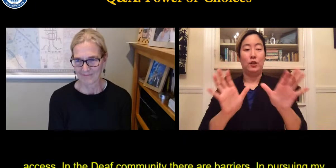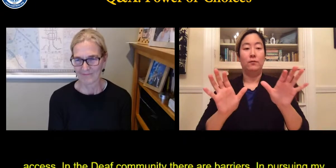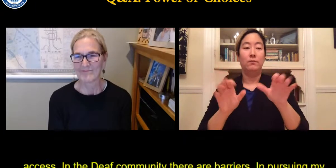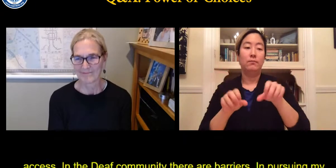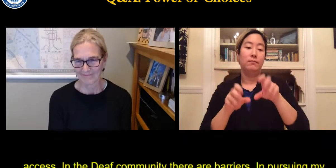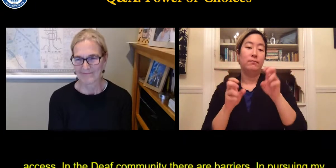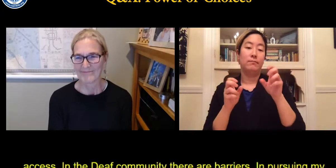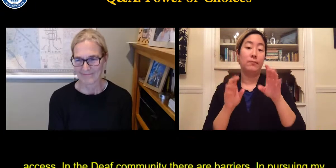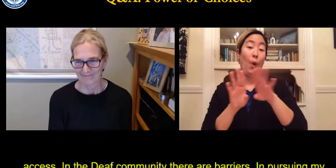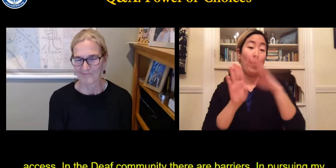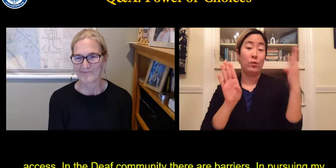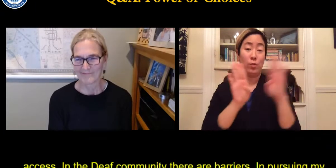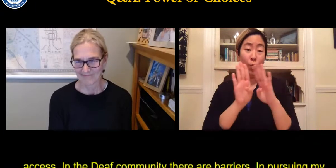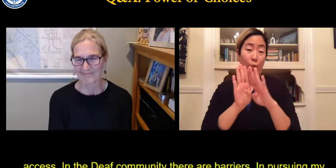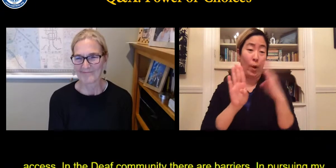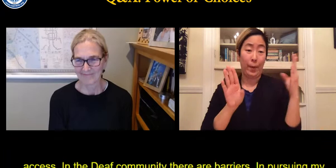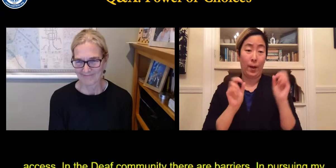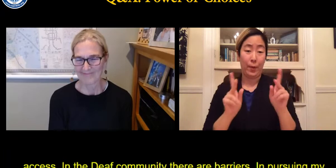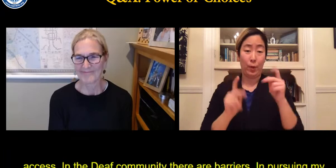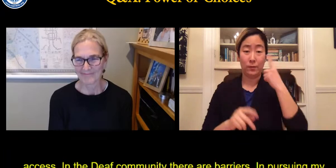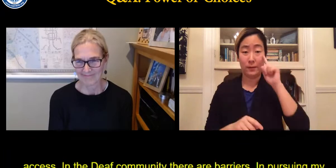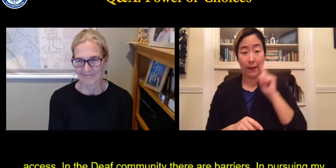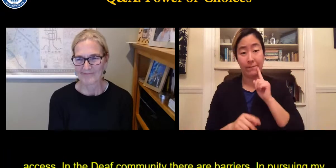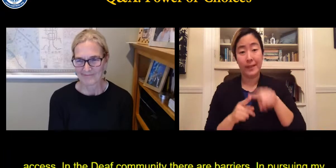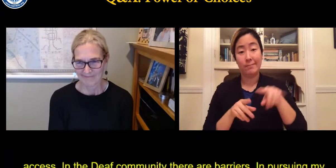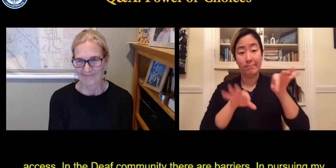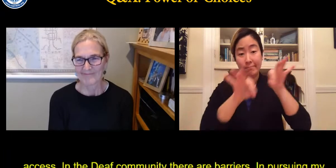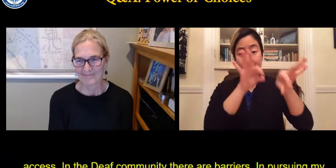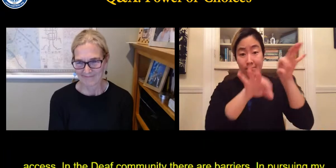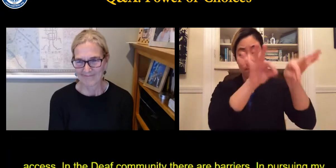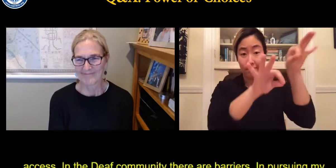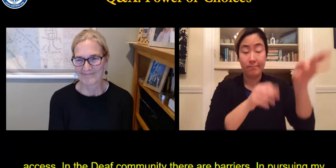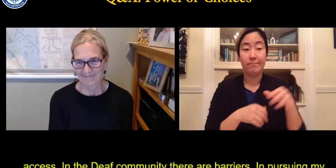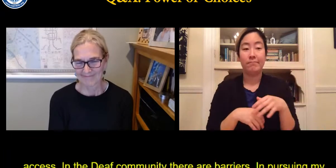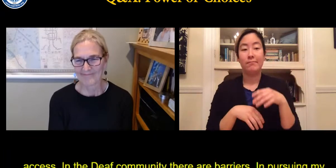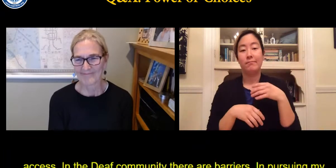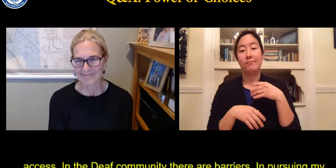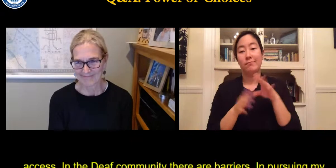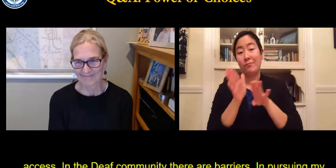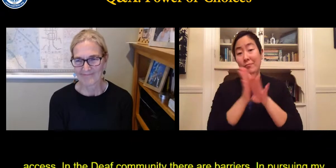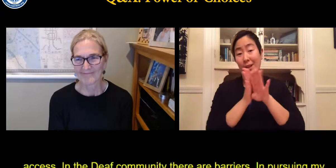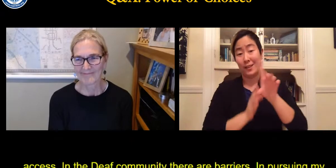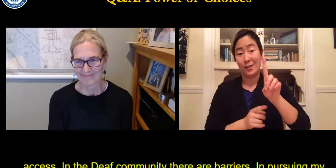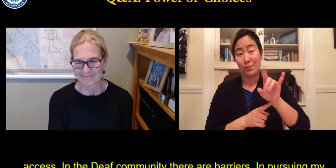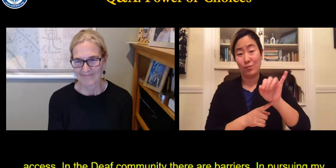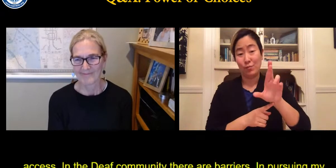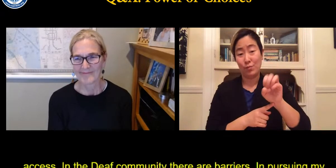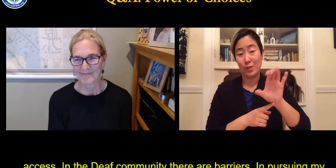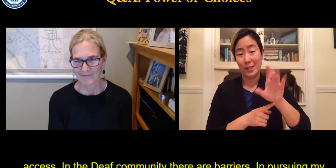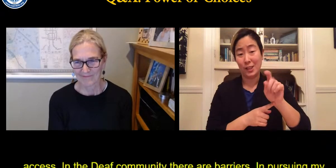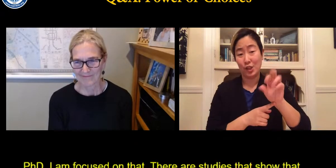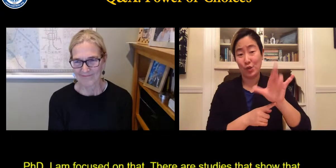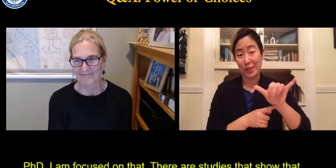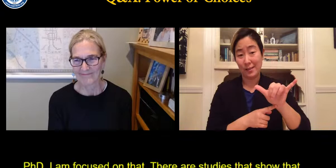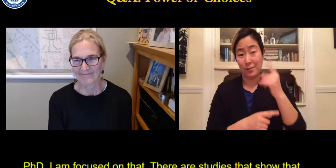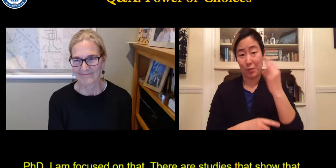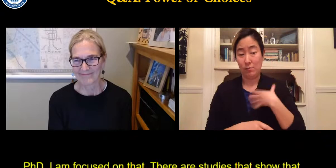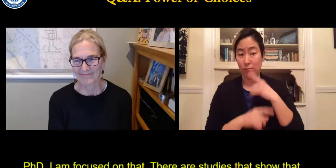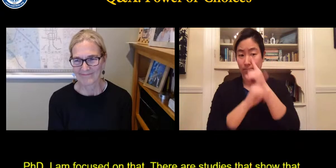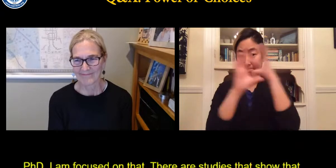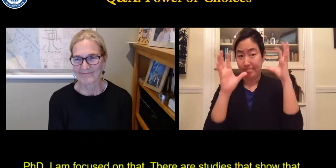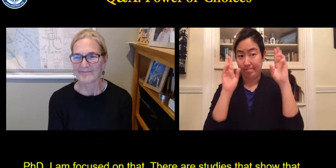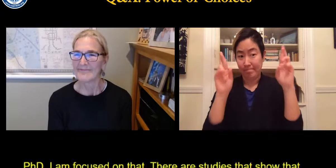indicate that expressive therapy benefits the deaf community. So I'm hoping to use that data to push the